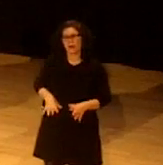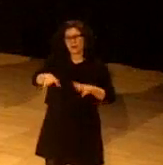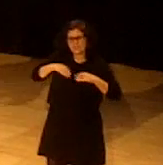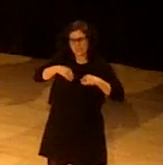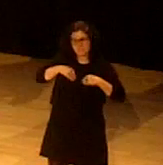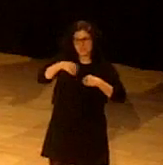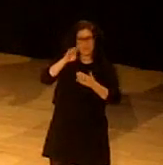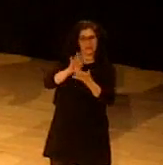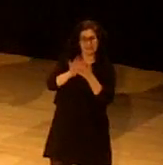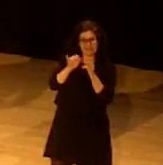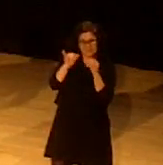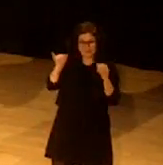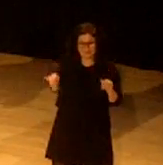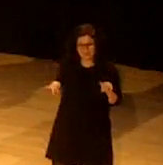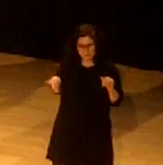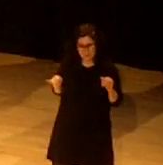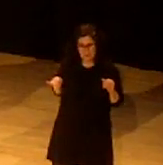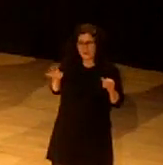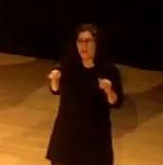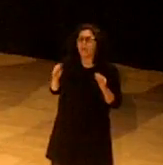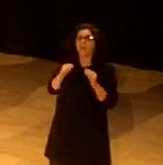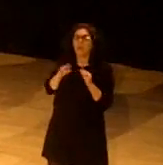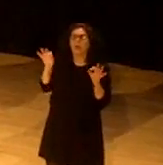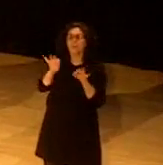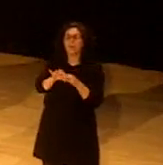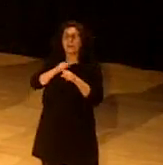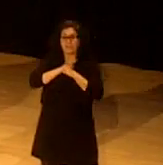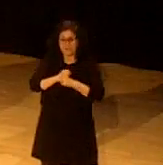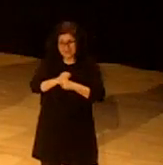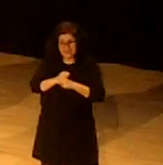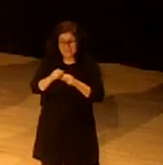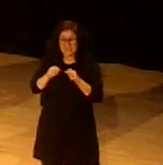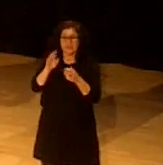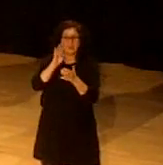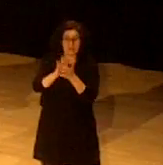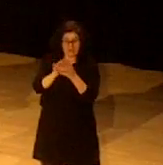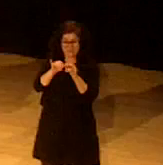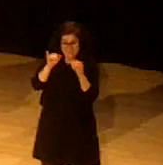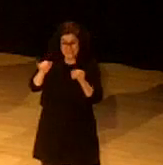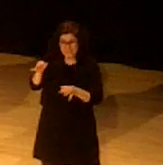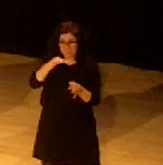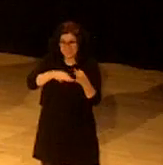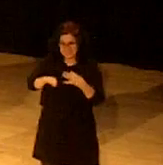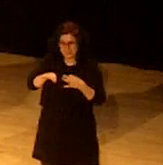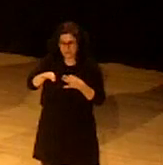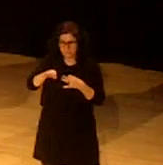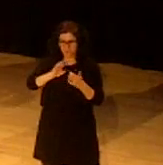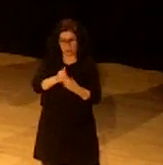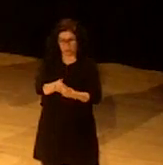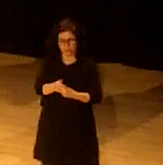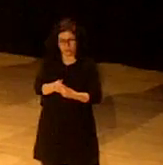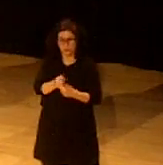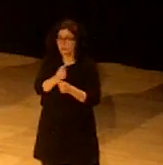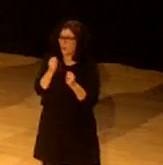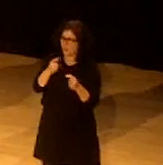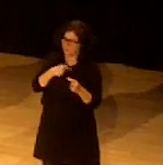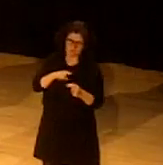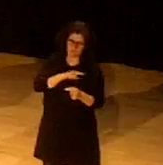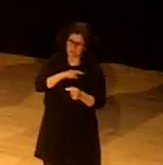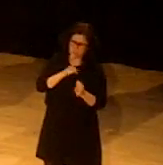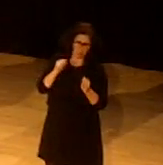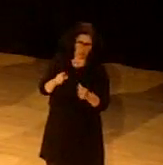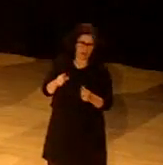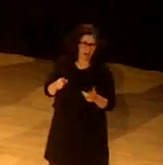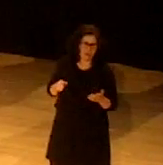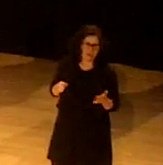construct that is more important to protect than to interrogate. And we are all guilty of this, because it's so difficult in life